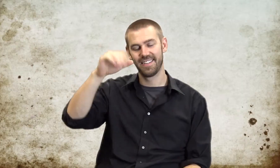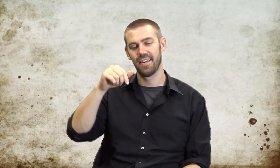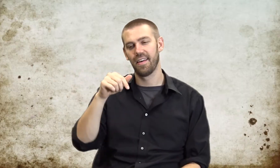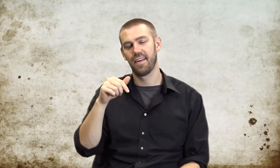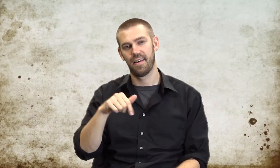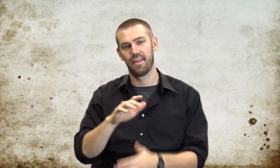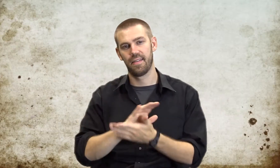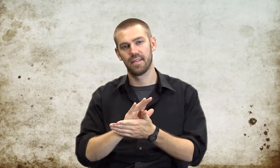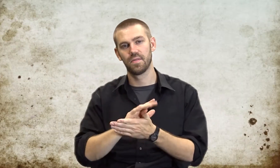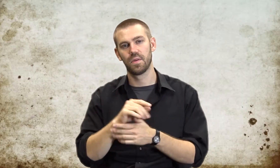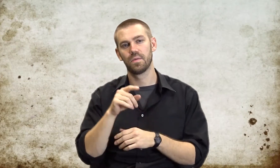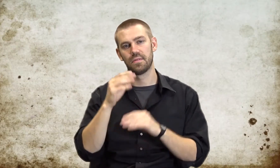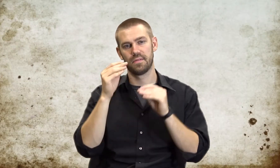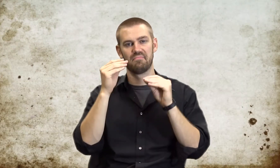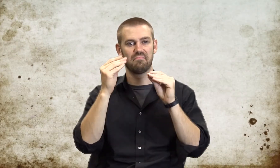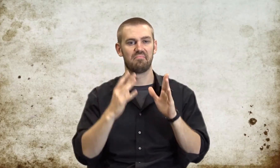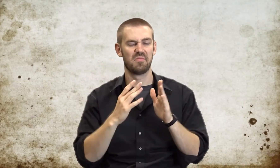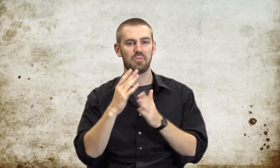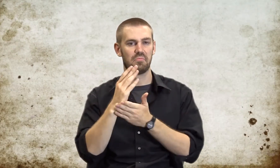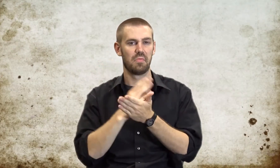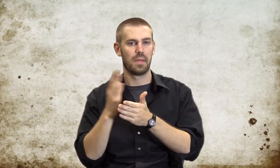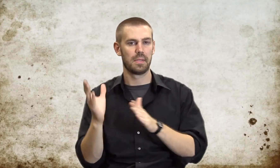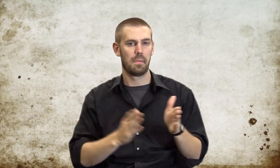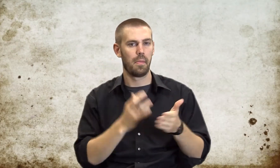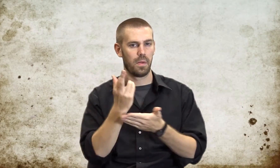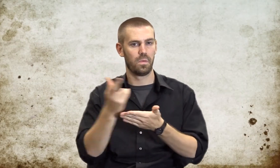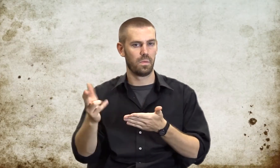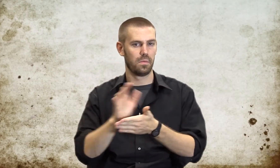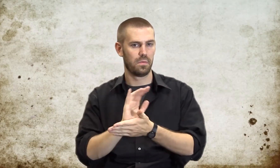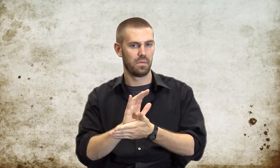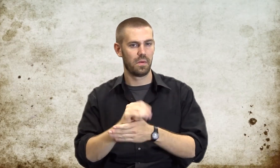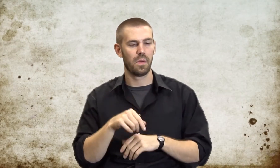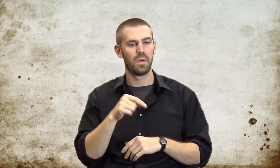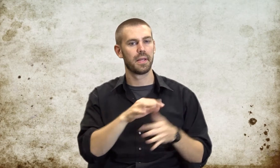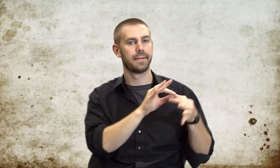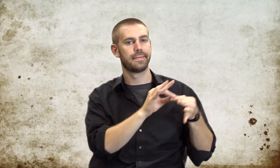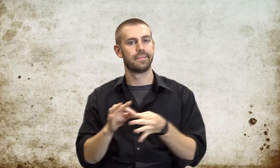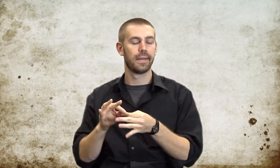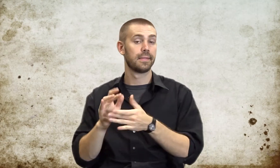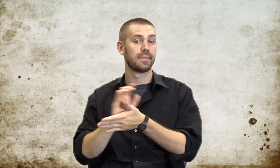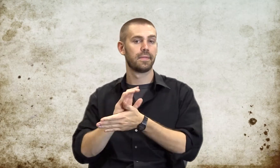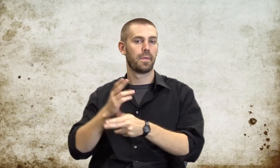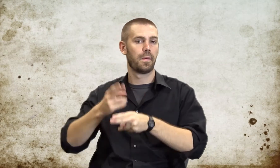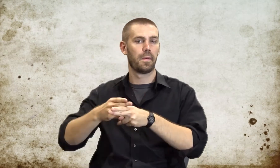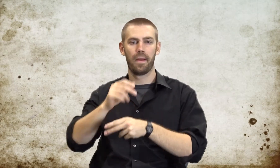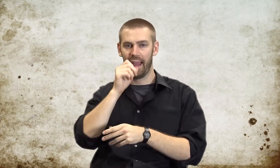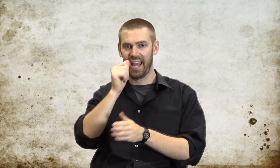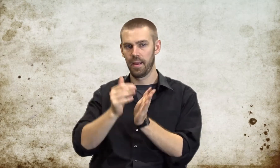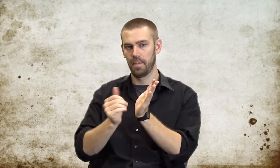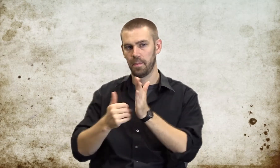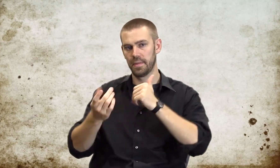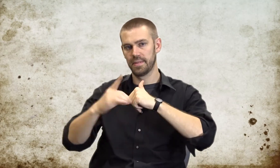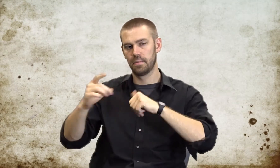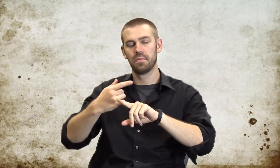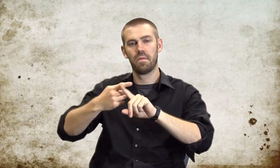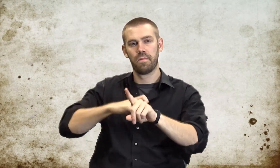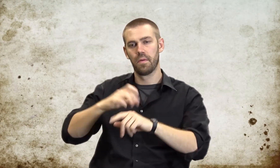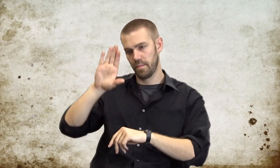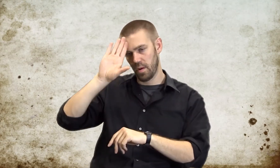Hi. So this video is the teacher lesson plan resource video that is in conjunction with the Peanut Butter